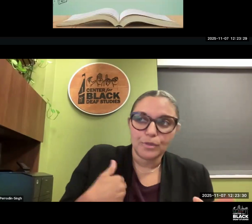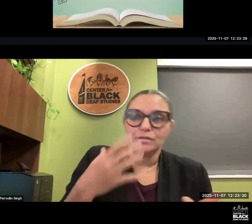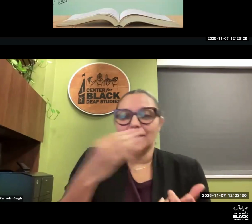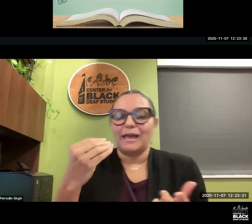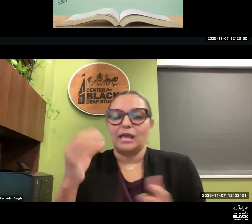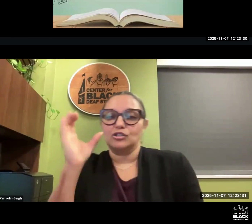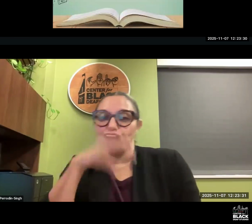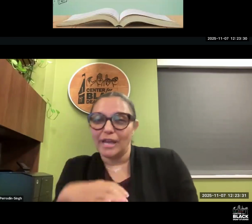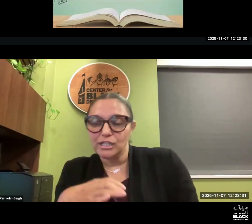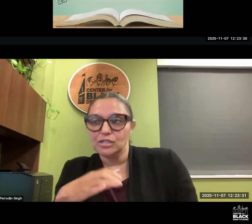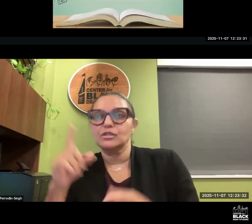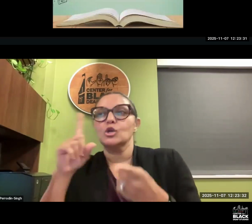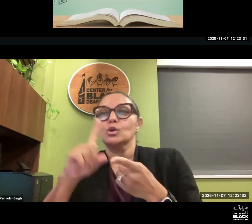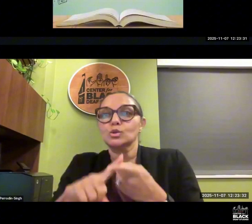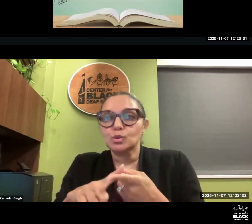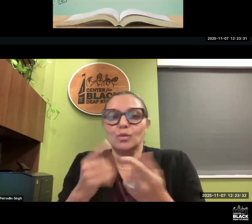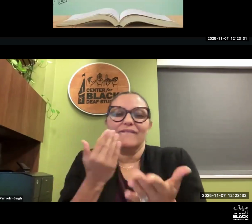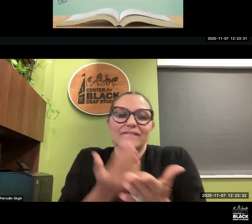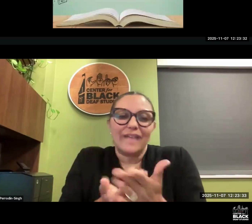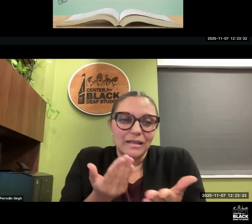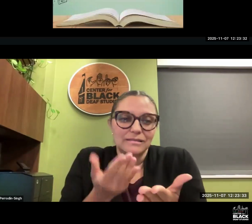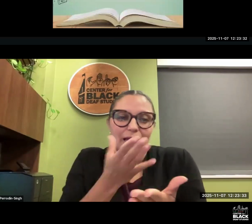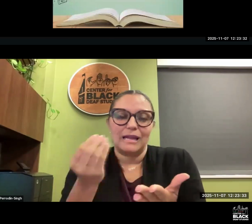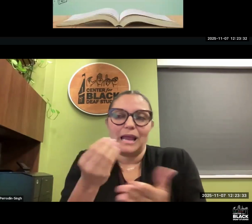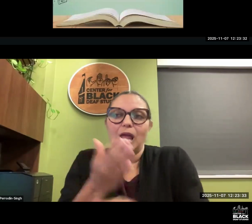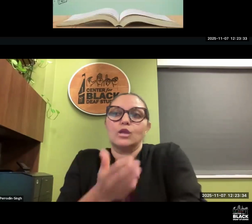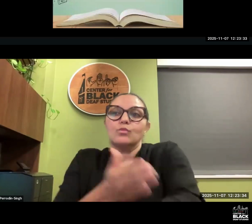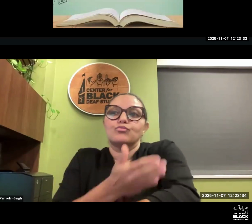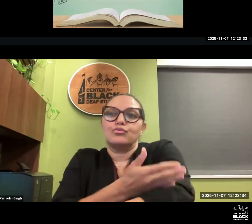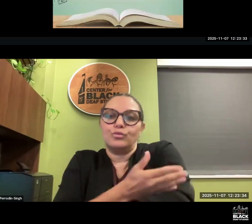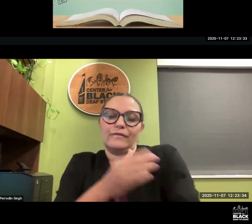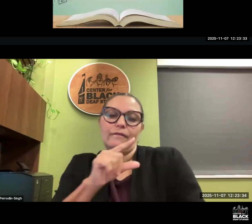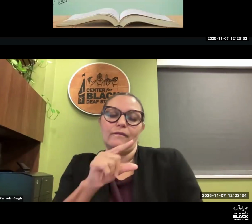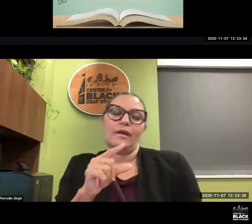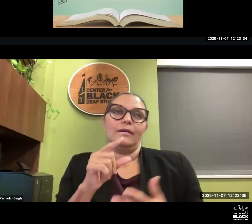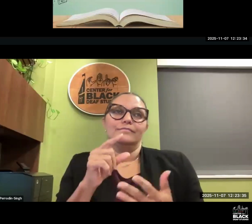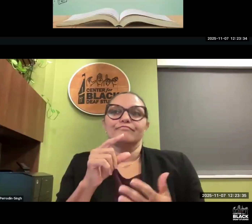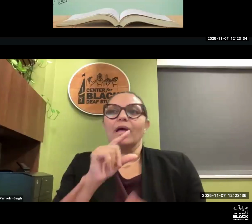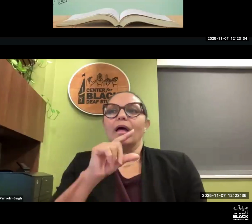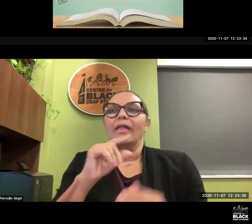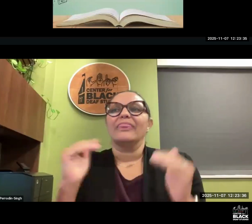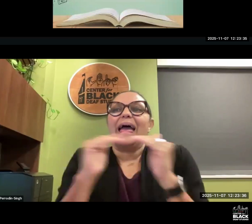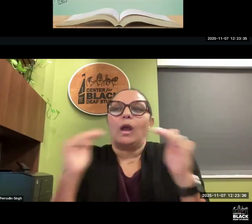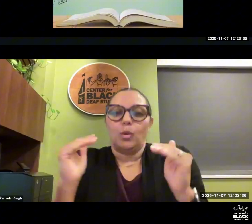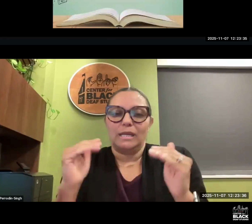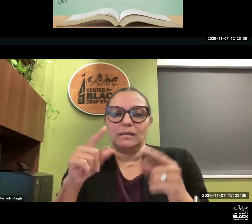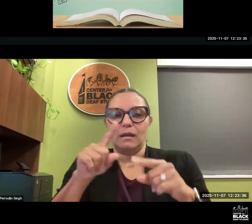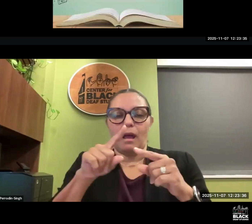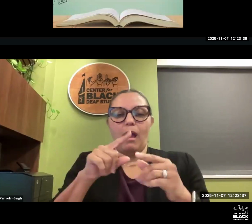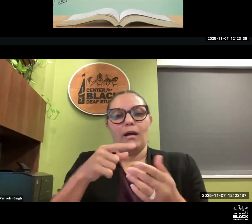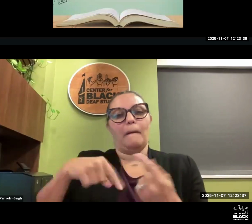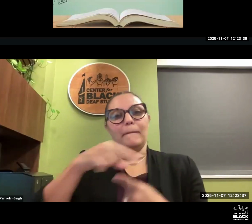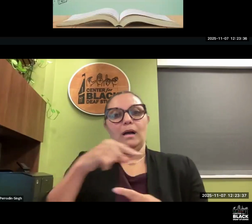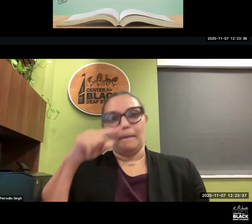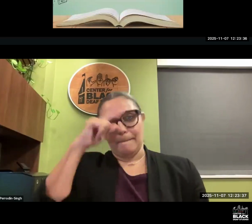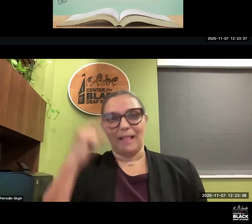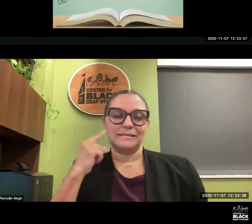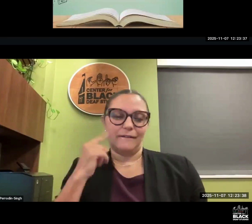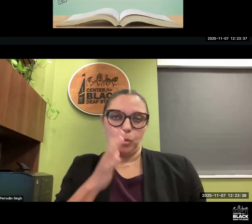And so I wanted to make sure that I highlighted both experiences to validate and also to